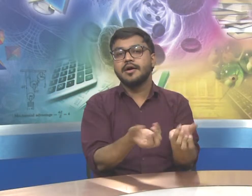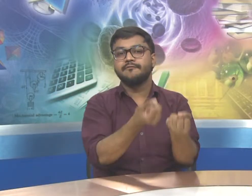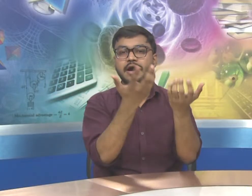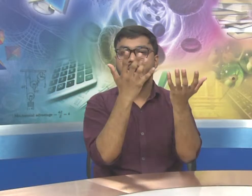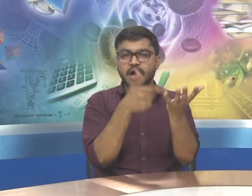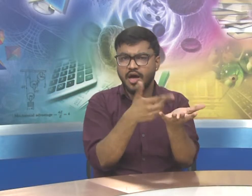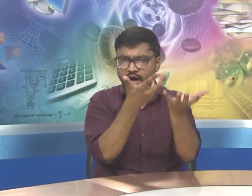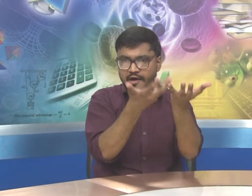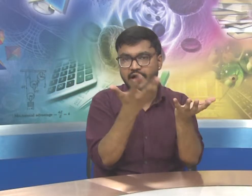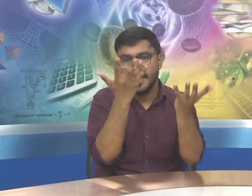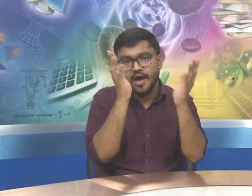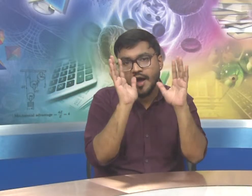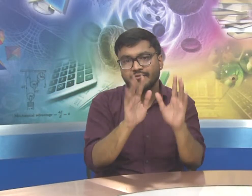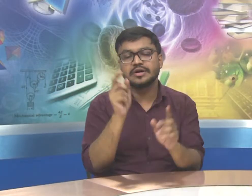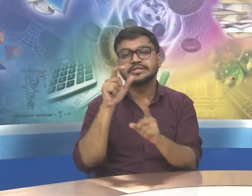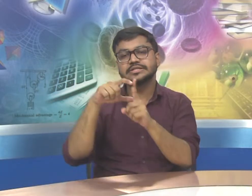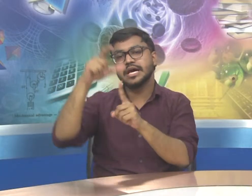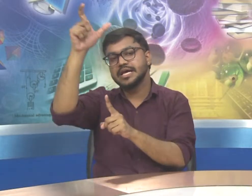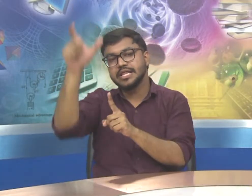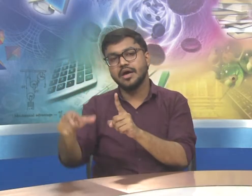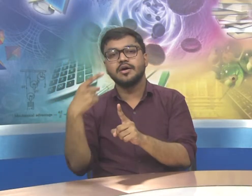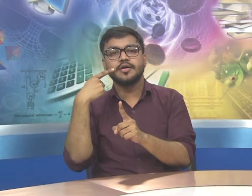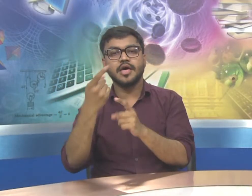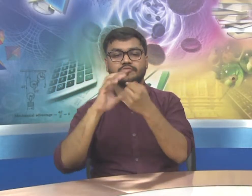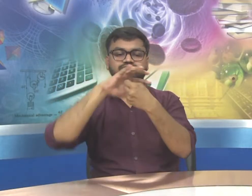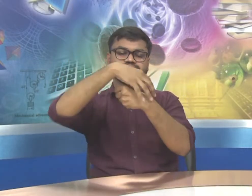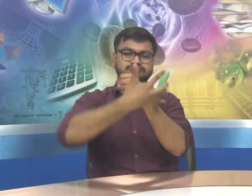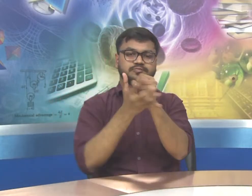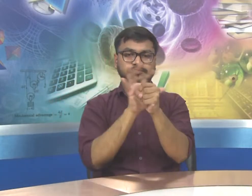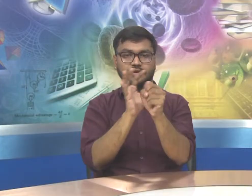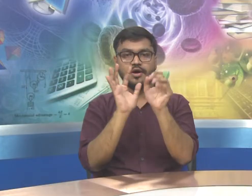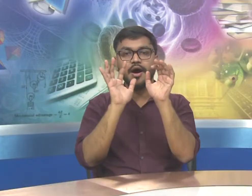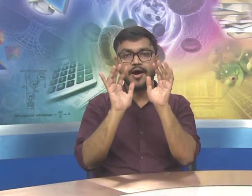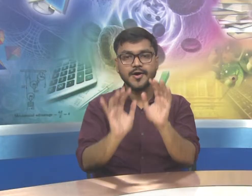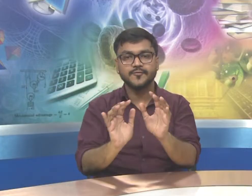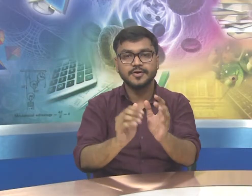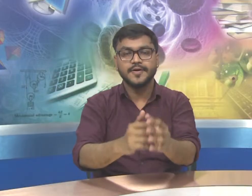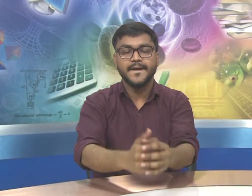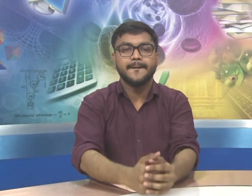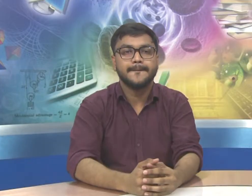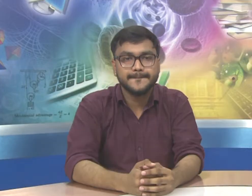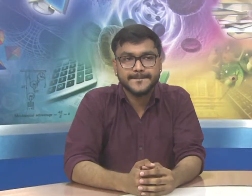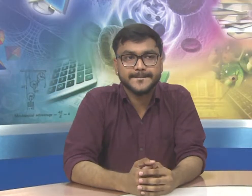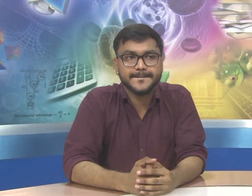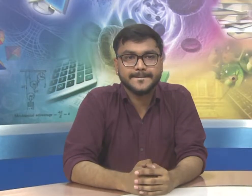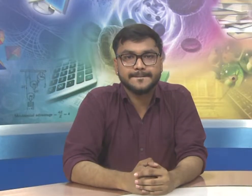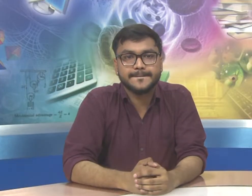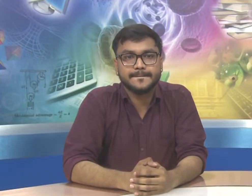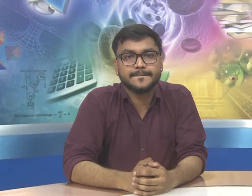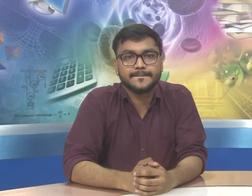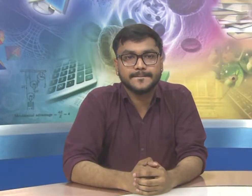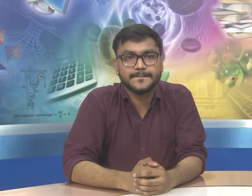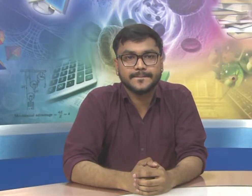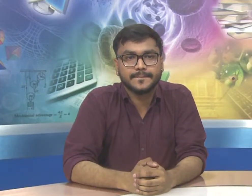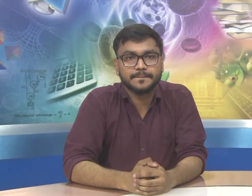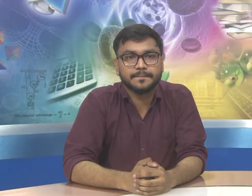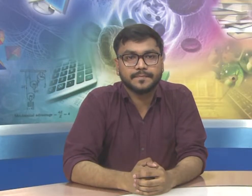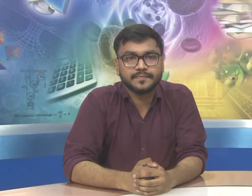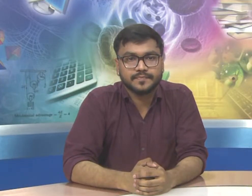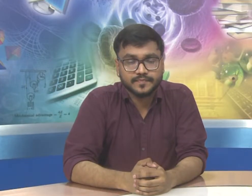that joins together and using the formula of the compound, Dalton found relative